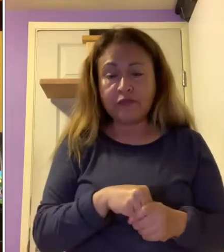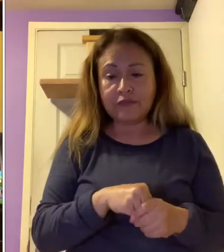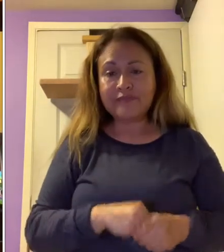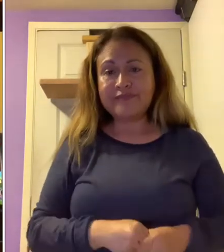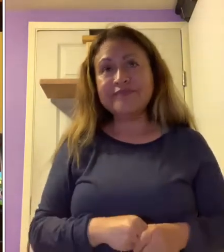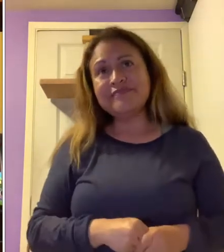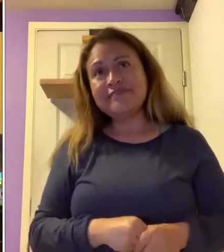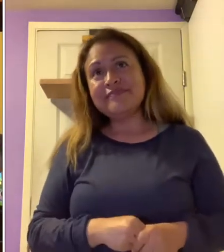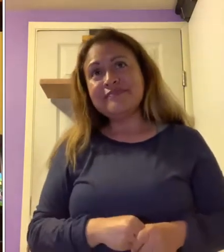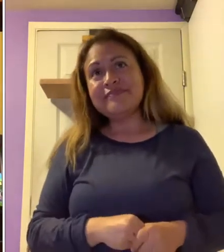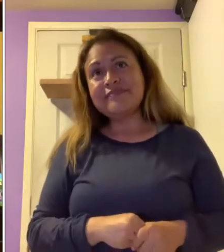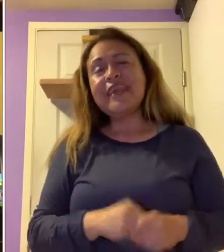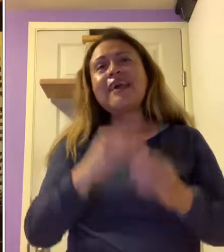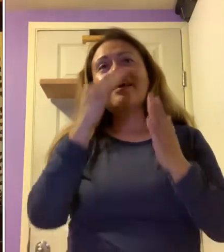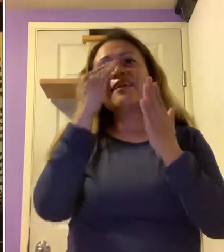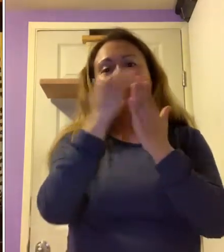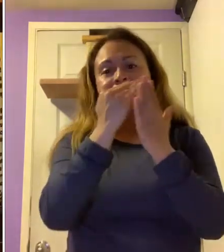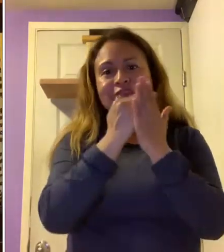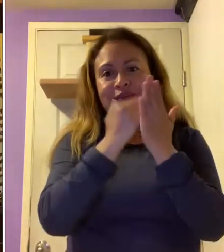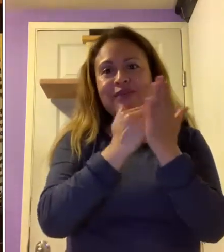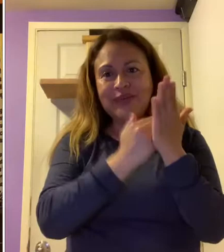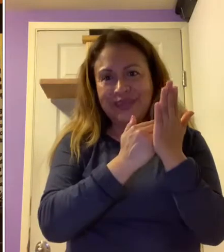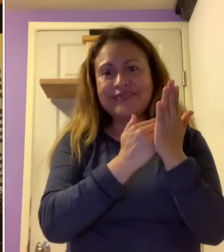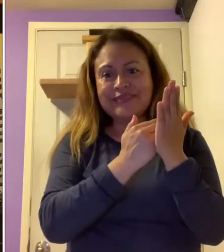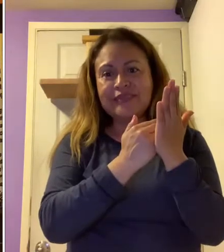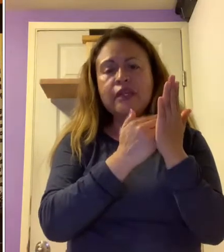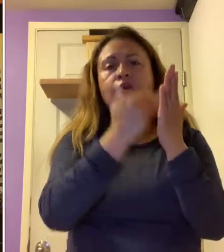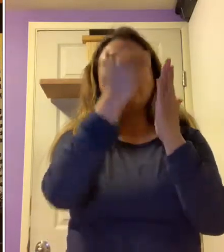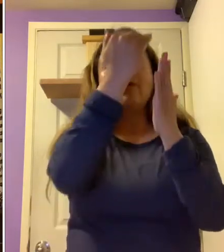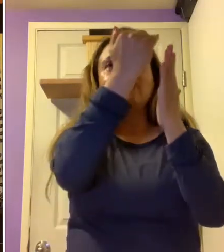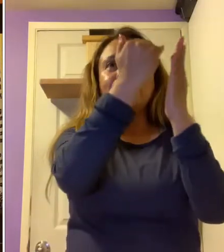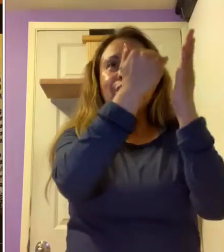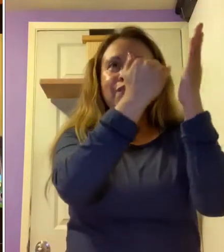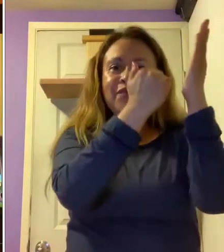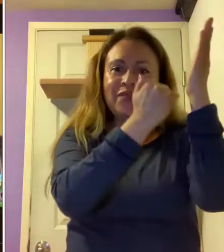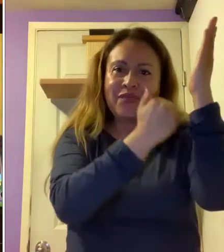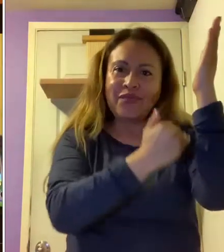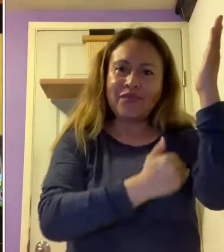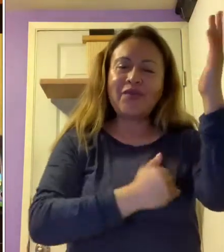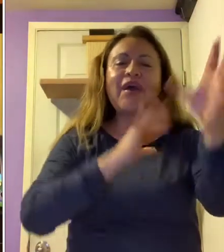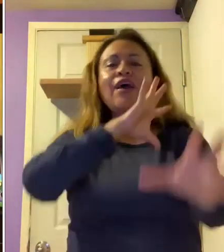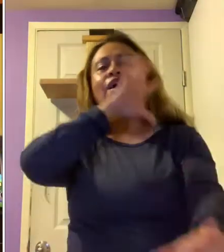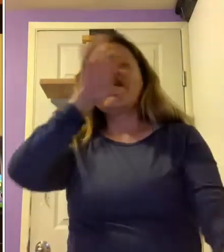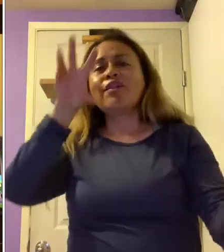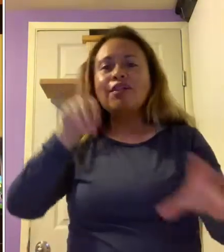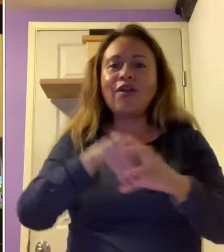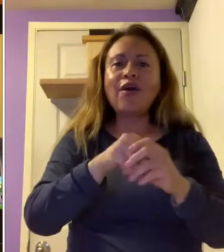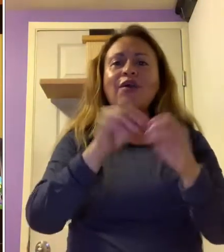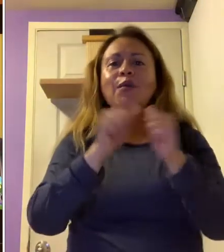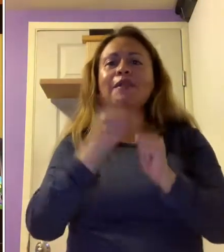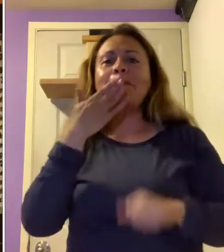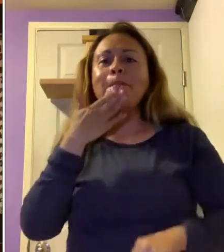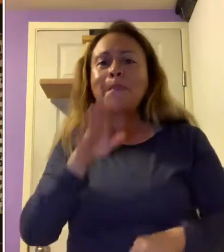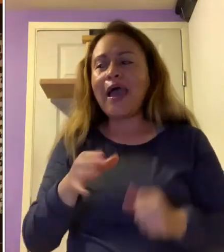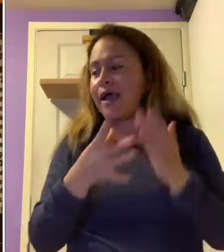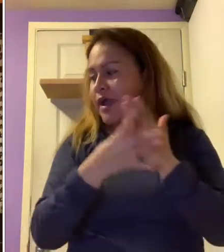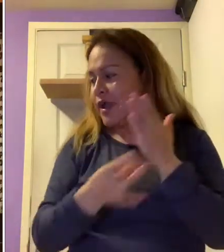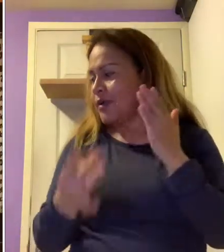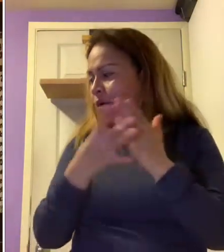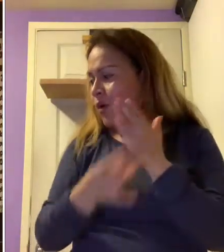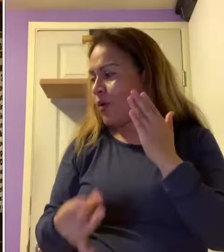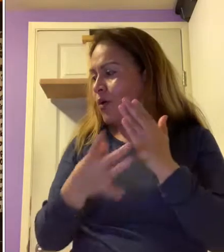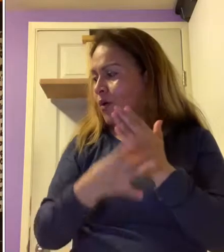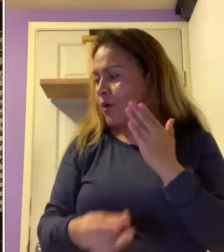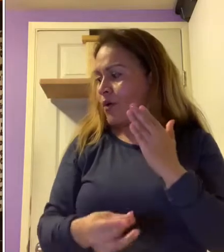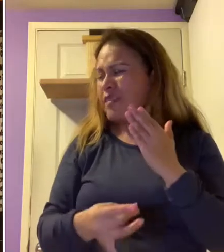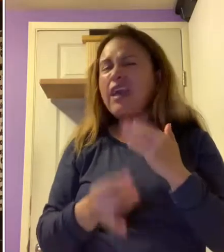exactly. Got laundry list of ingredients. This is always a red flag. When it's this big, loaded with bad